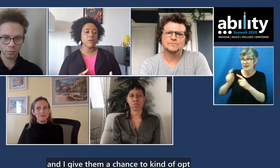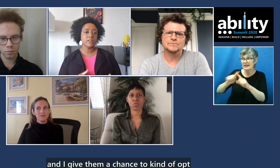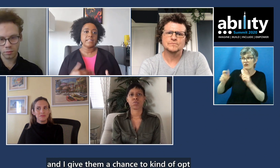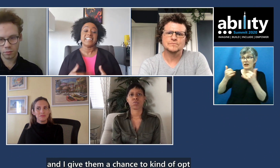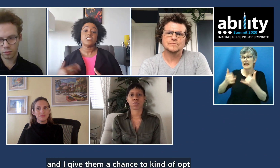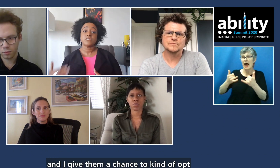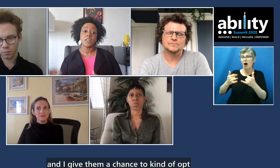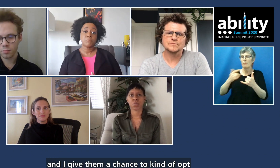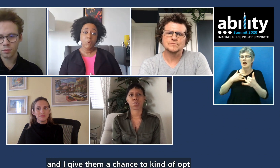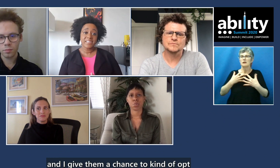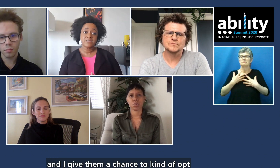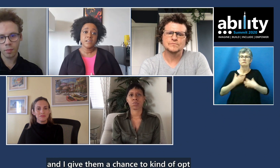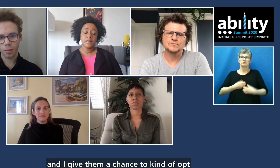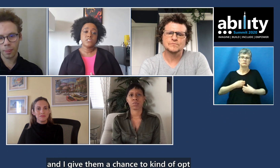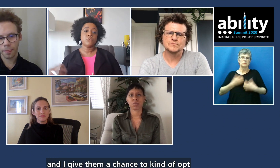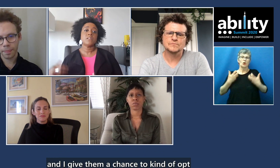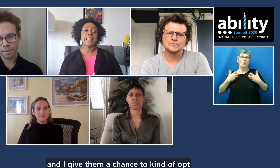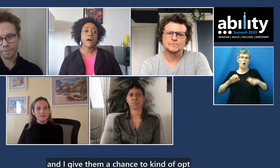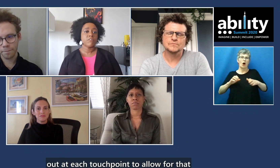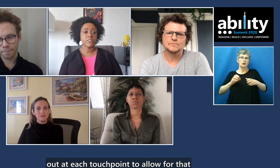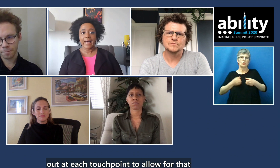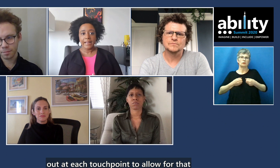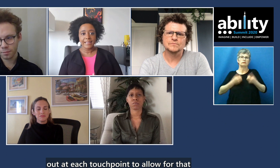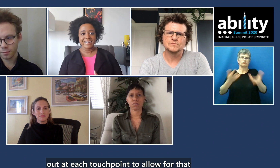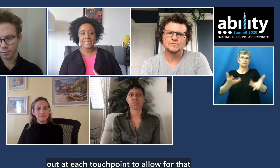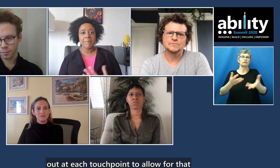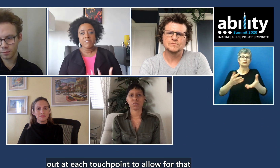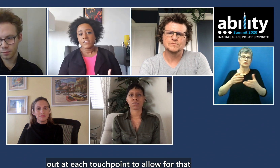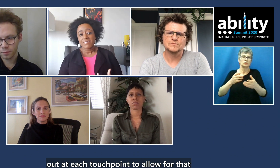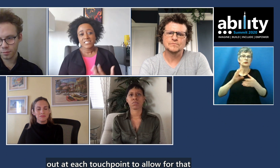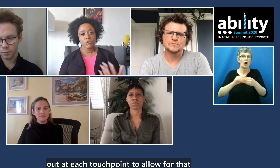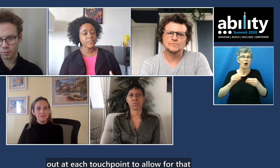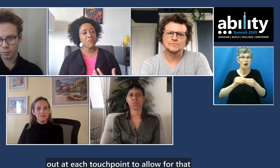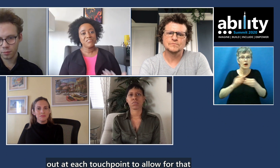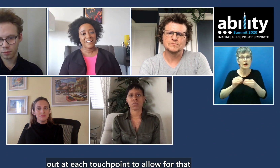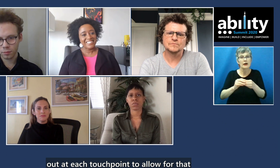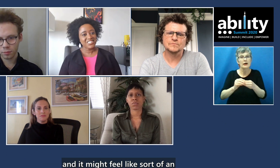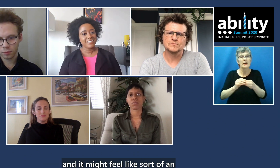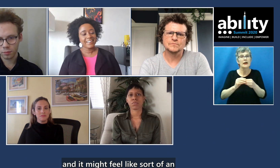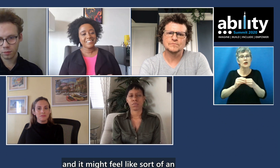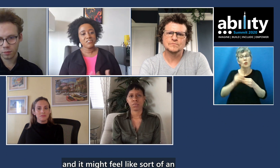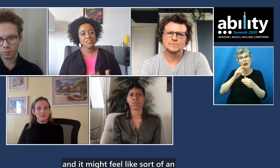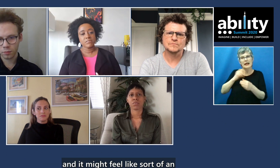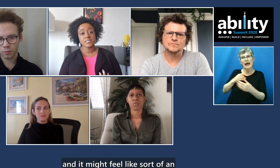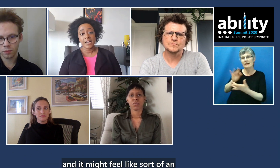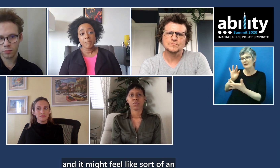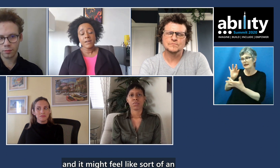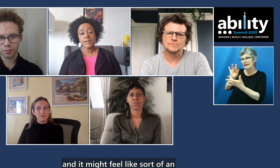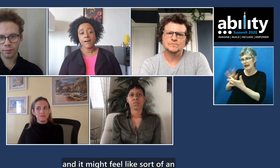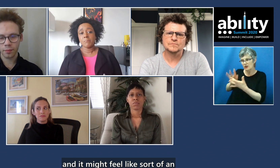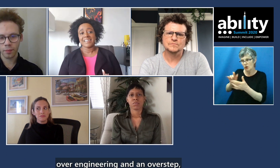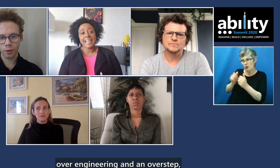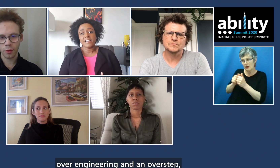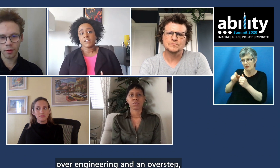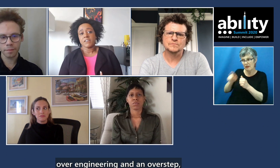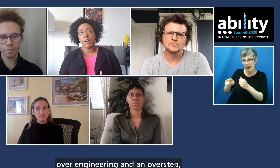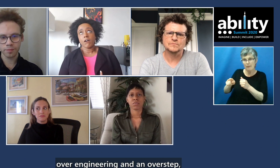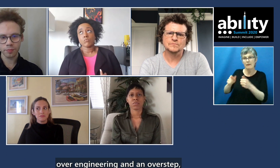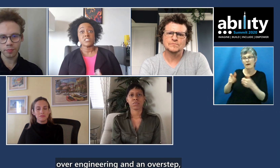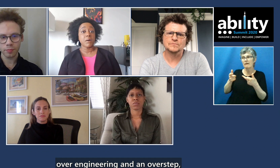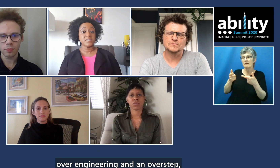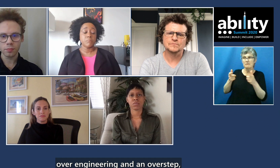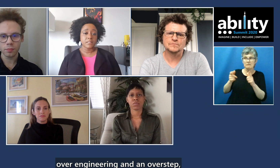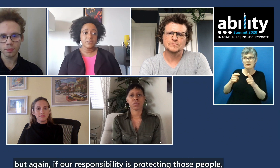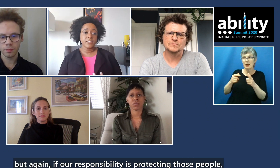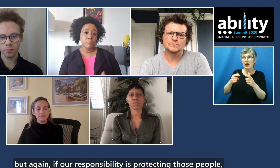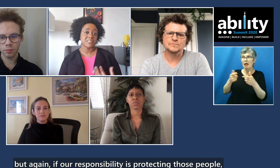kind of opt out at each touch point to allow for that. And it might feel like sort of an over-engineering and an overstep. But again, if